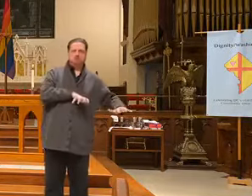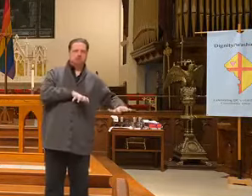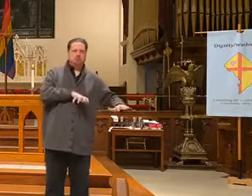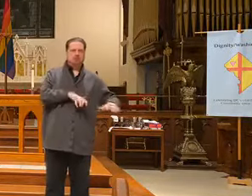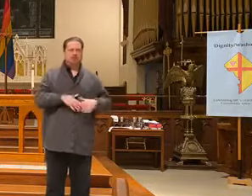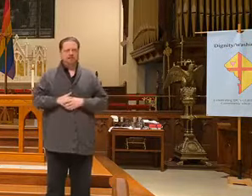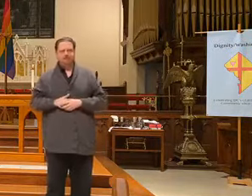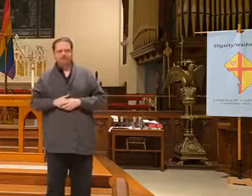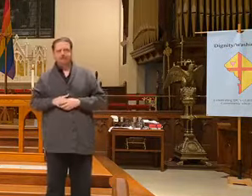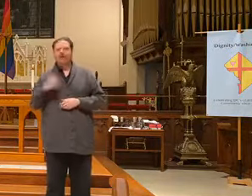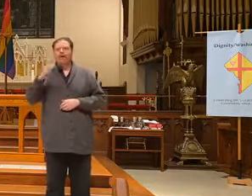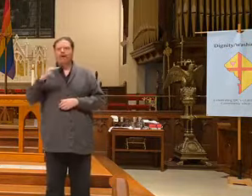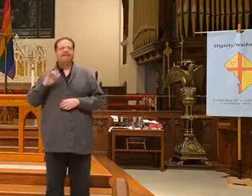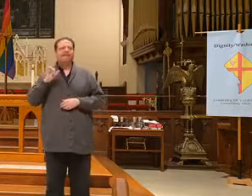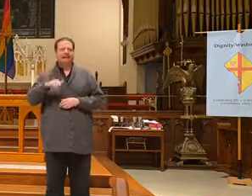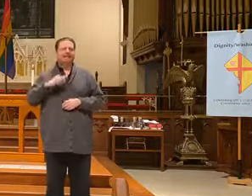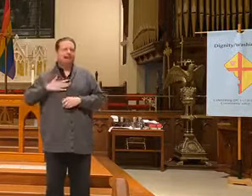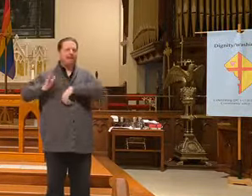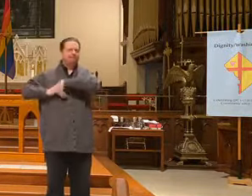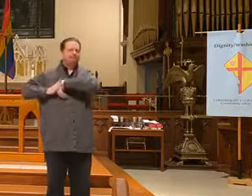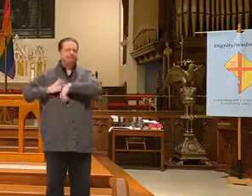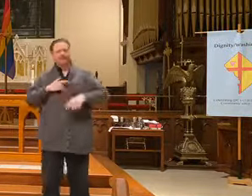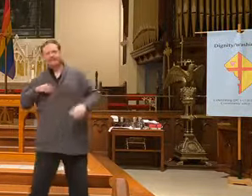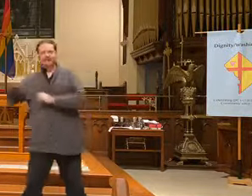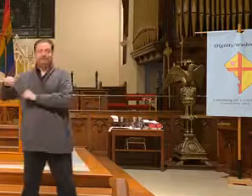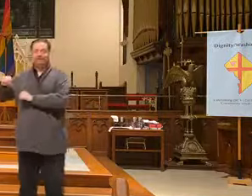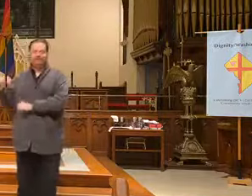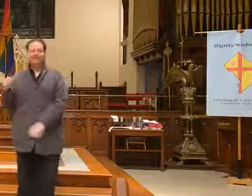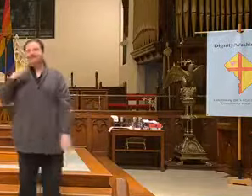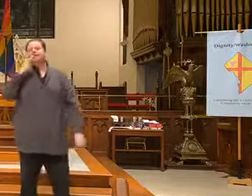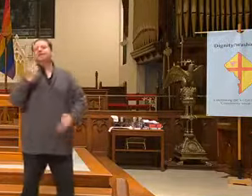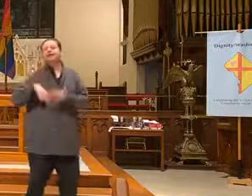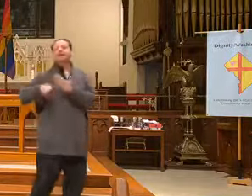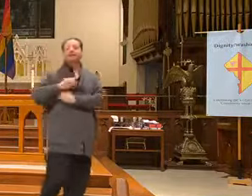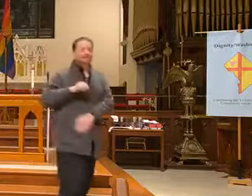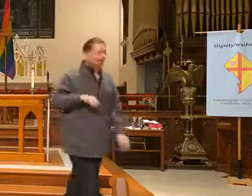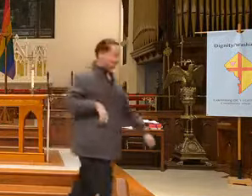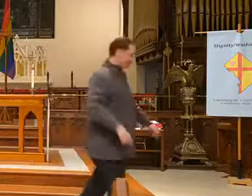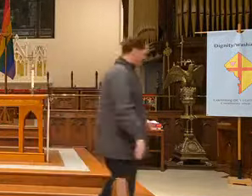All right, okay, that's my cue. We'll see you next week.